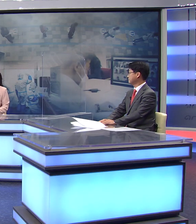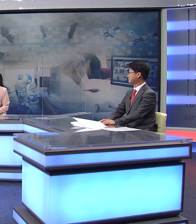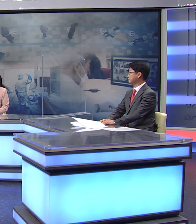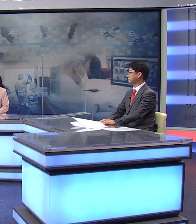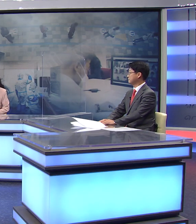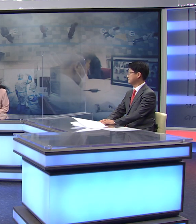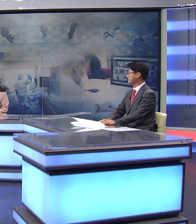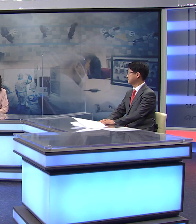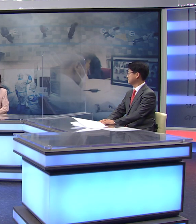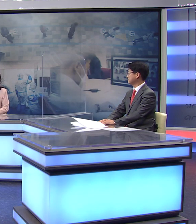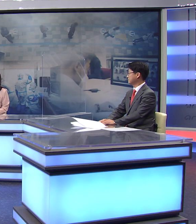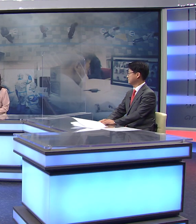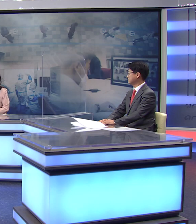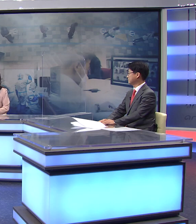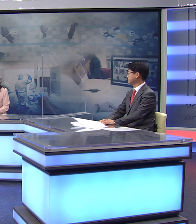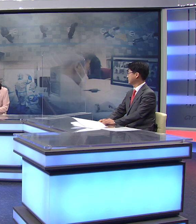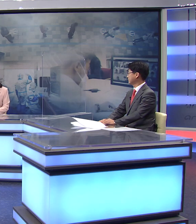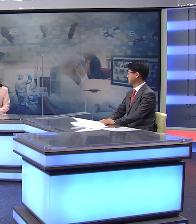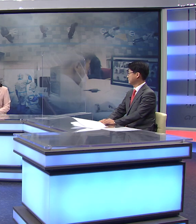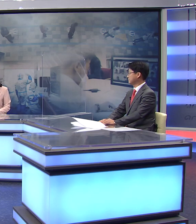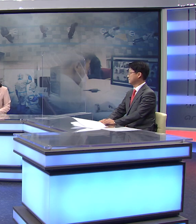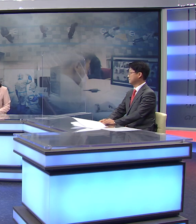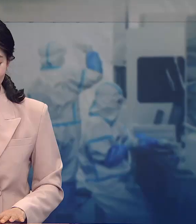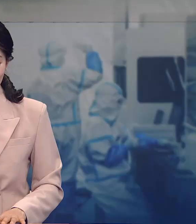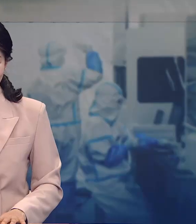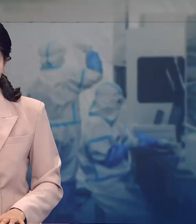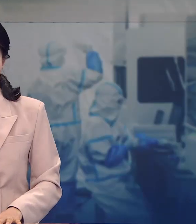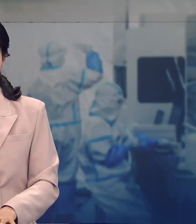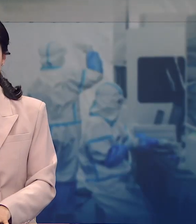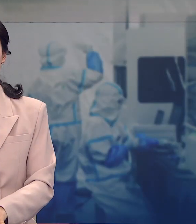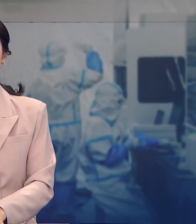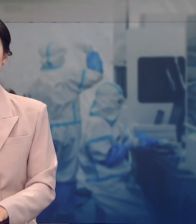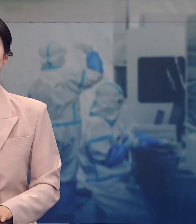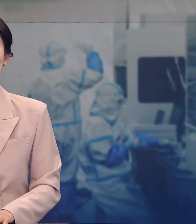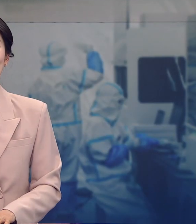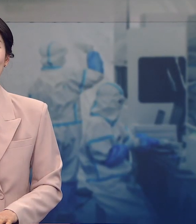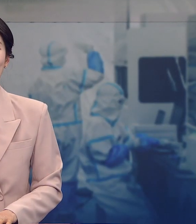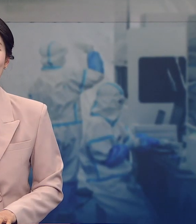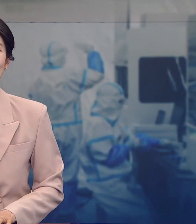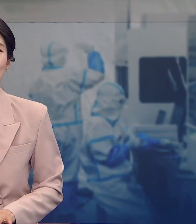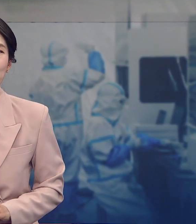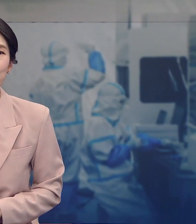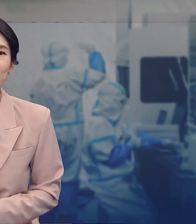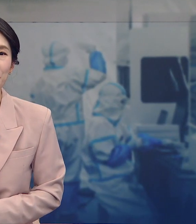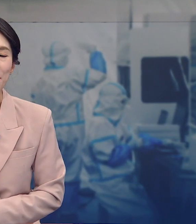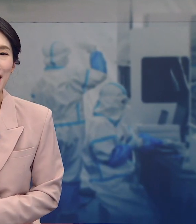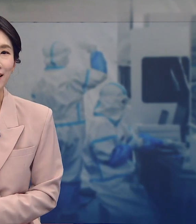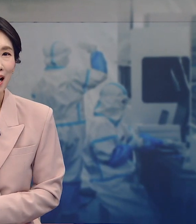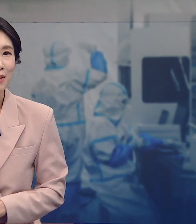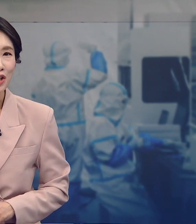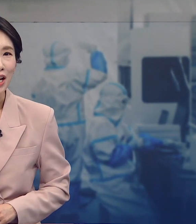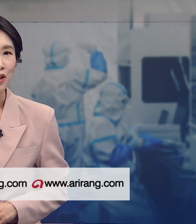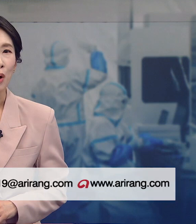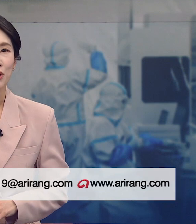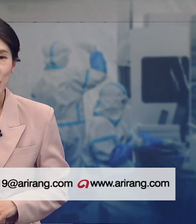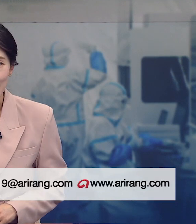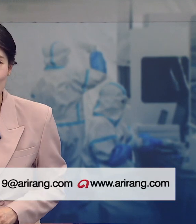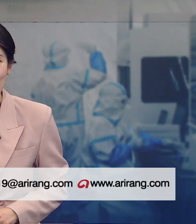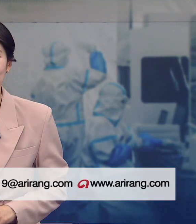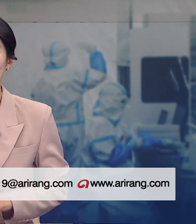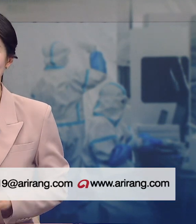Mr. Chang, as always, thank you for your thoughts as well. Thank you. Right. Now, some are claiming the COVID-19 crisis may prove to be a climate